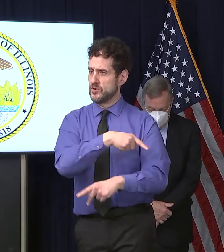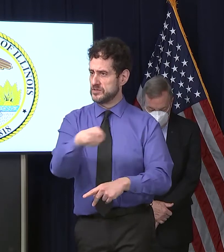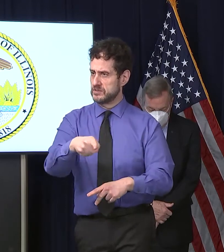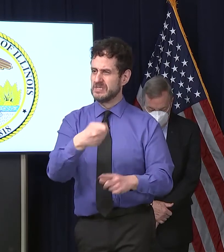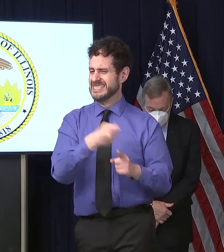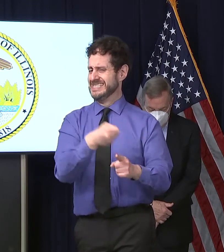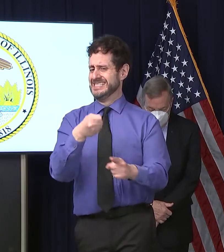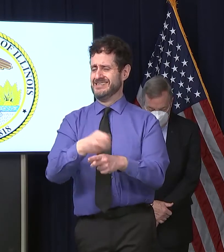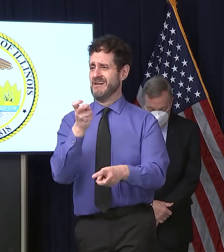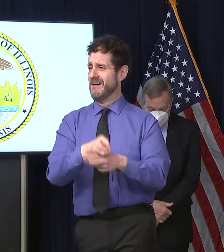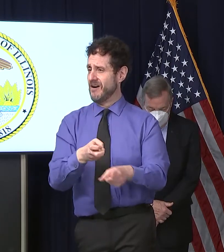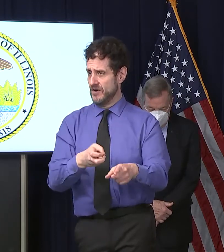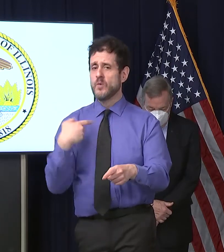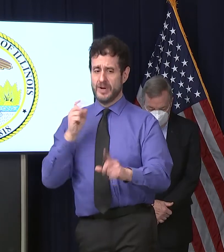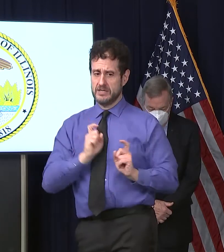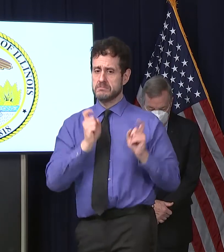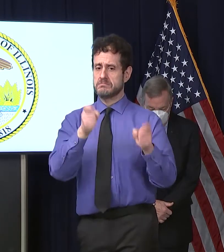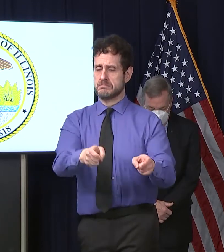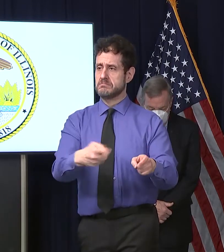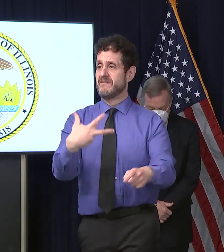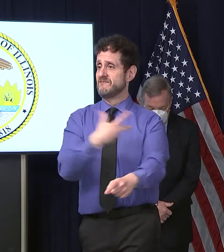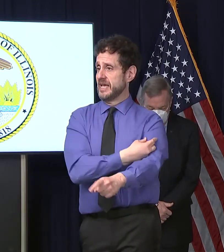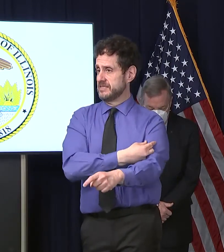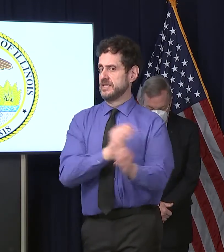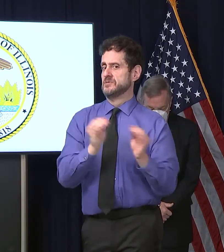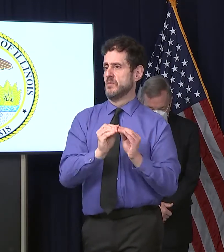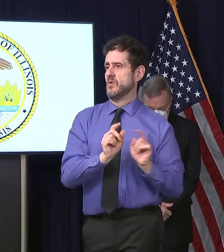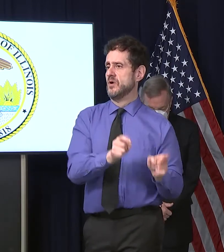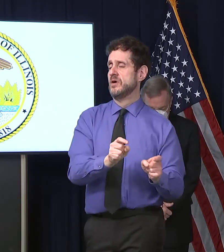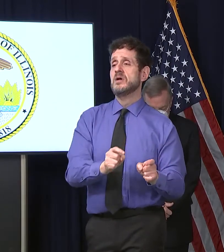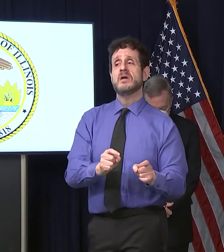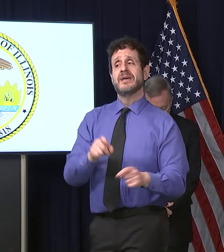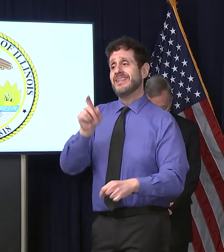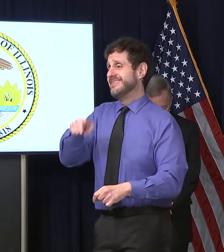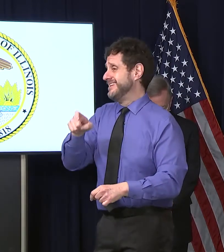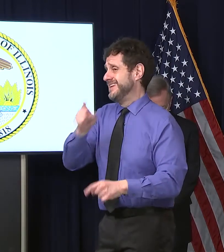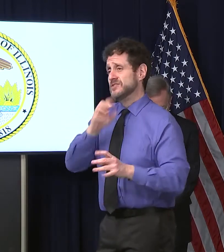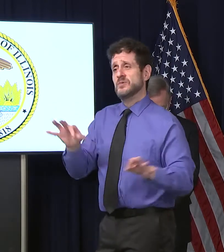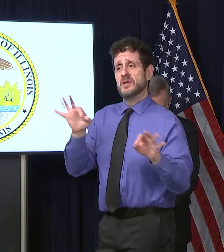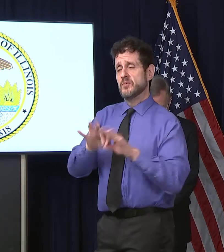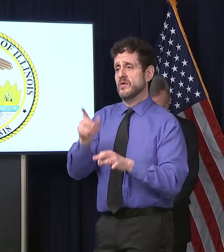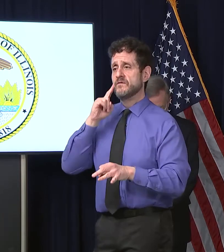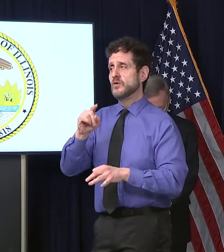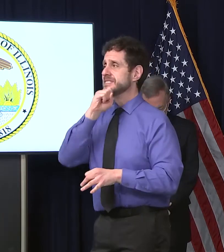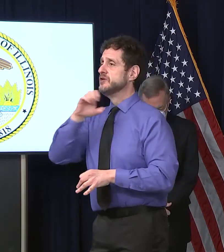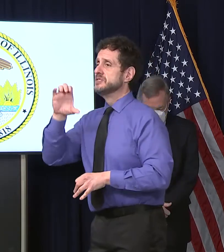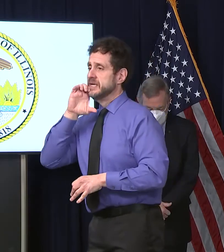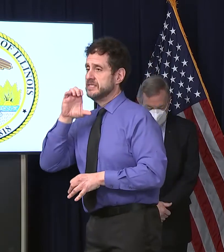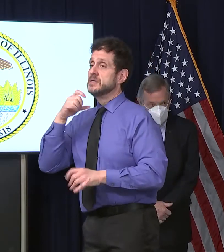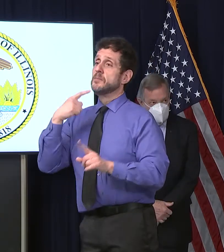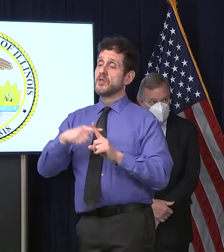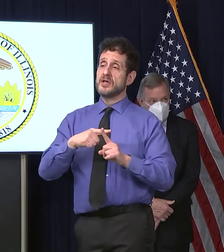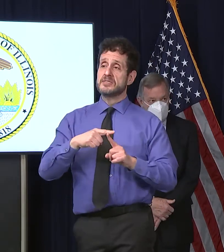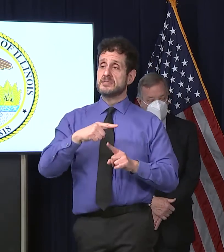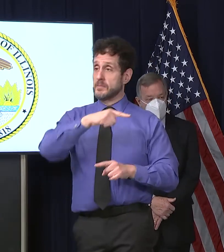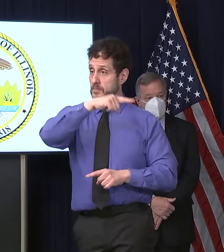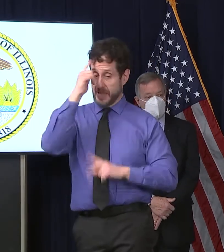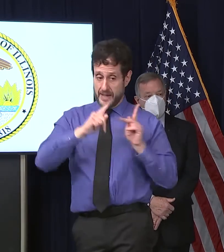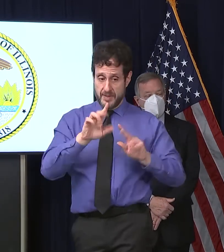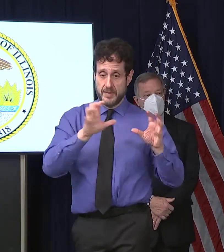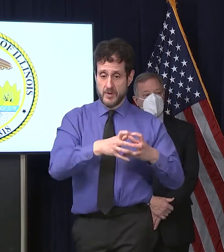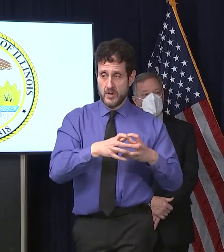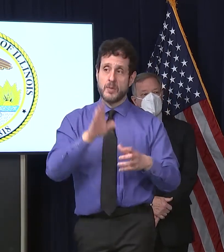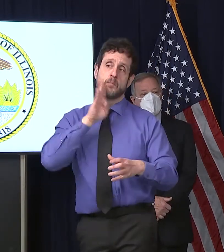I don't have to tell you that the need is great, especially for our seniors and our brown and black populations,